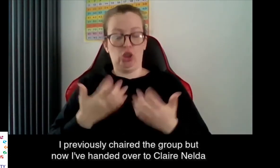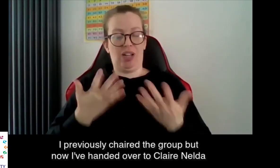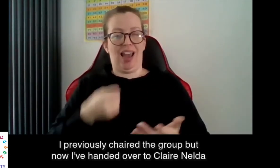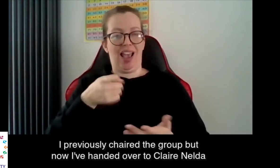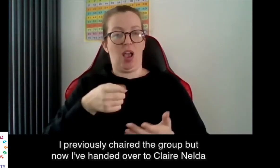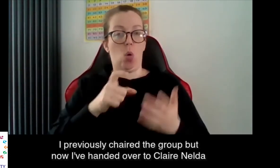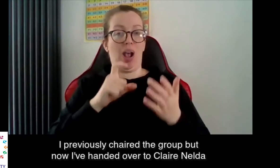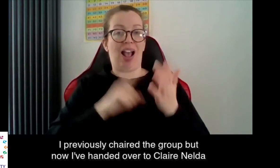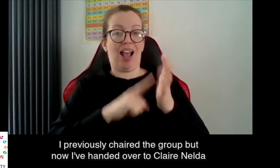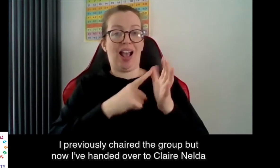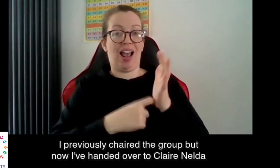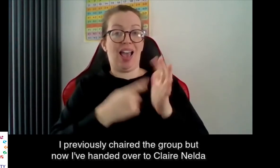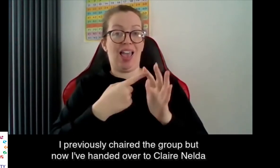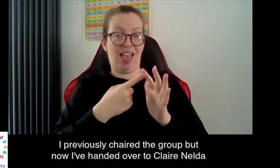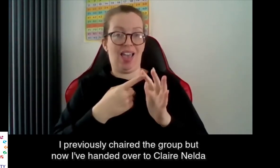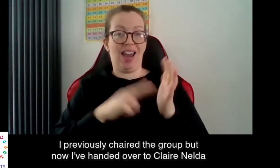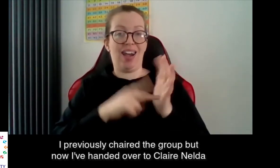I've handed over to Claire Nelder.